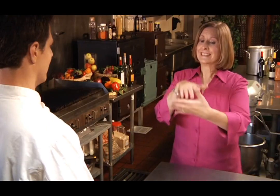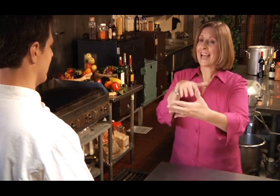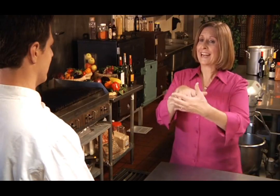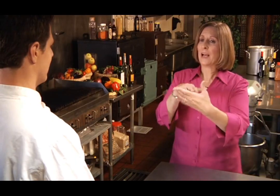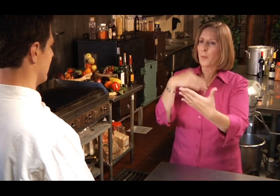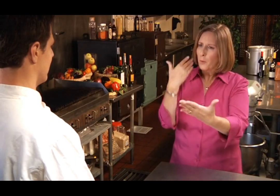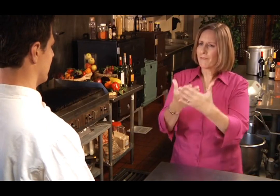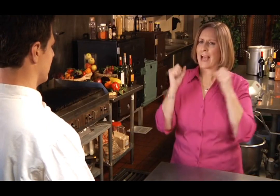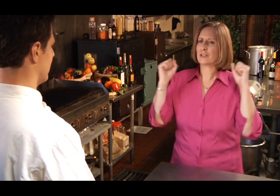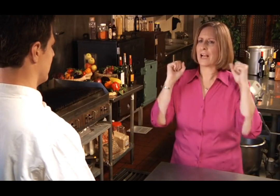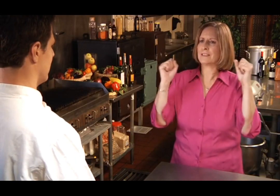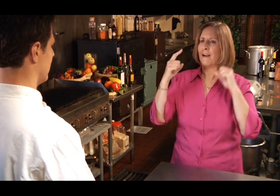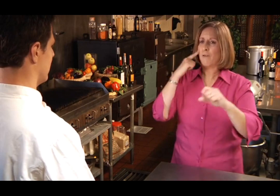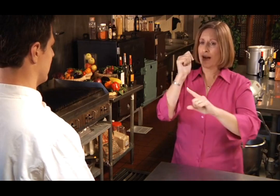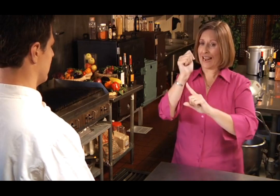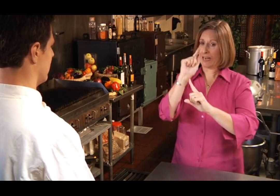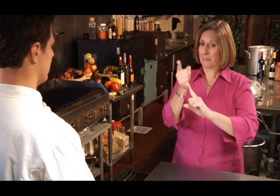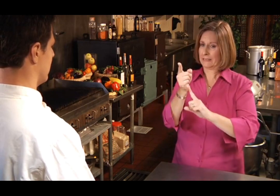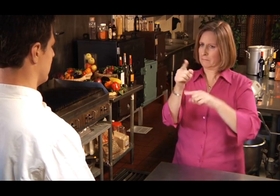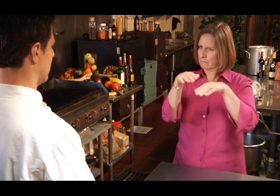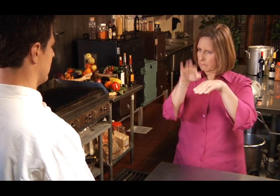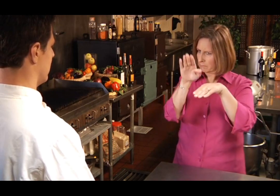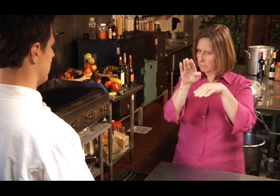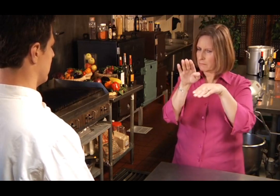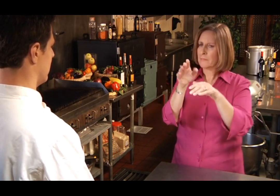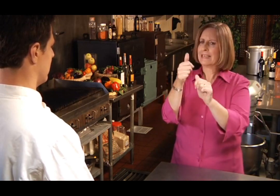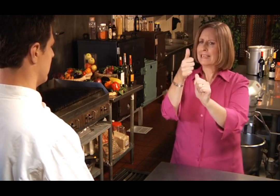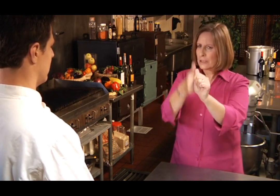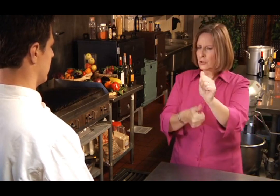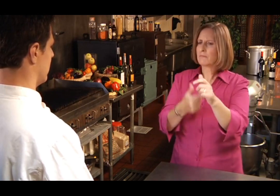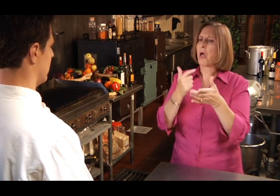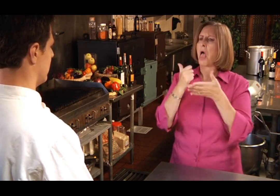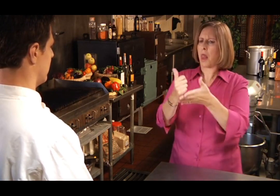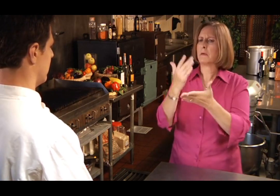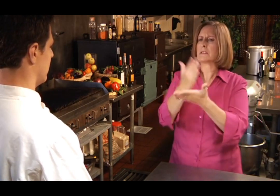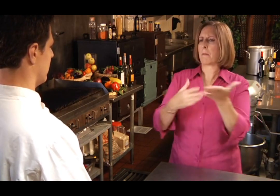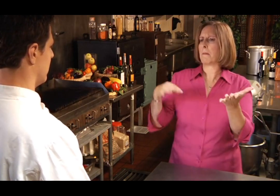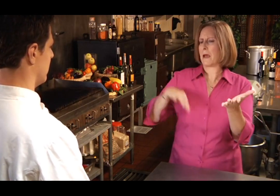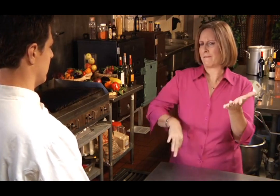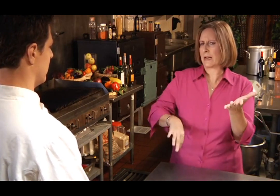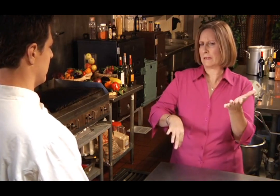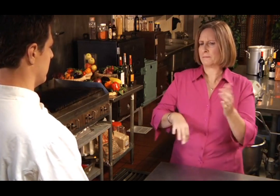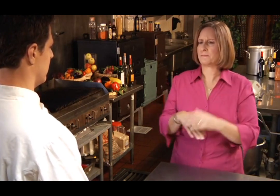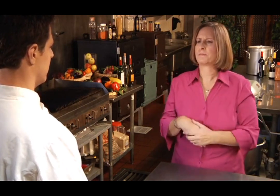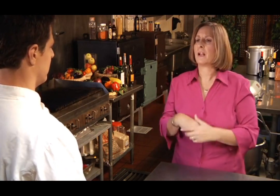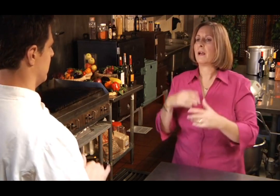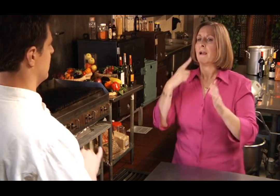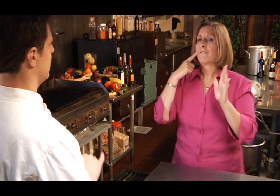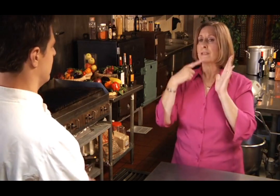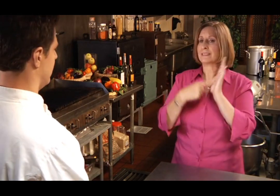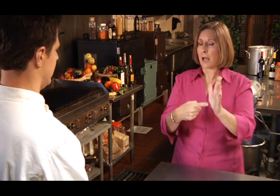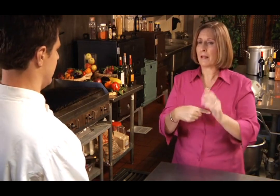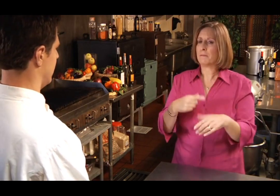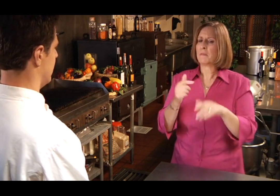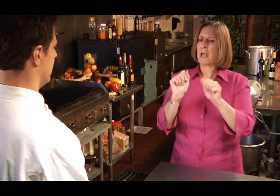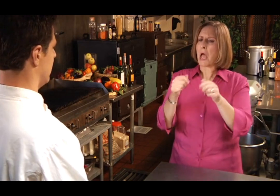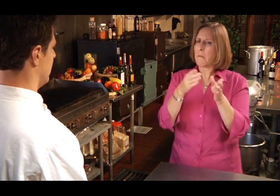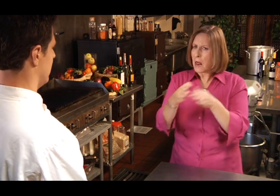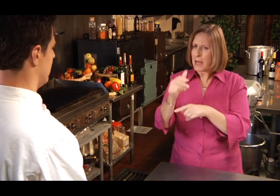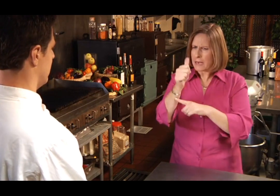Studies have shown that exercising for a minimum of 10 minutes at a time will provide some health benefits. For example, you can plan